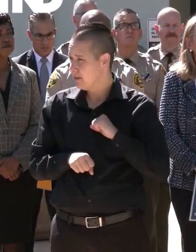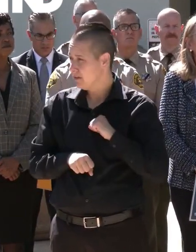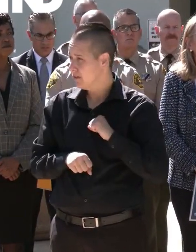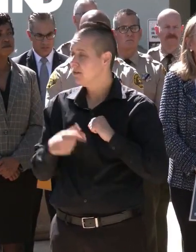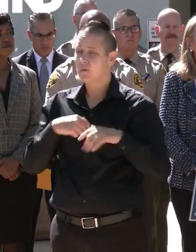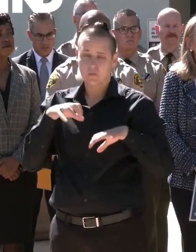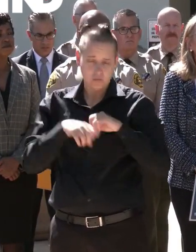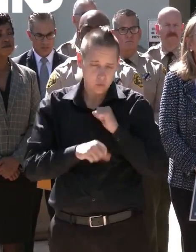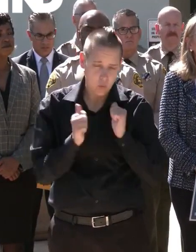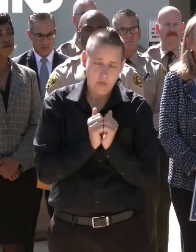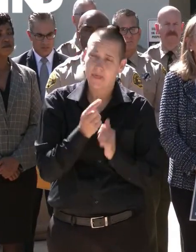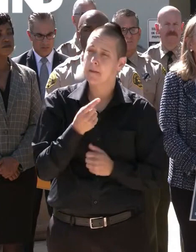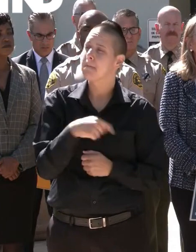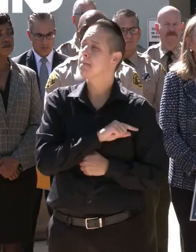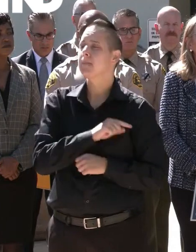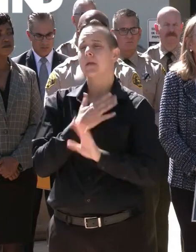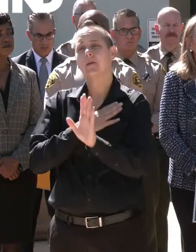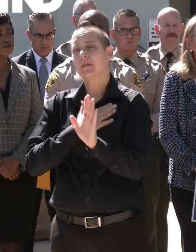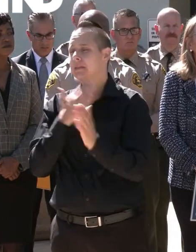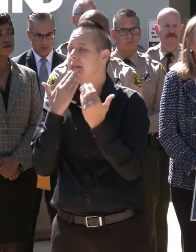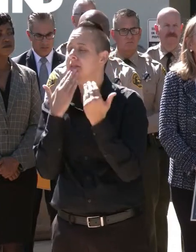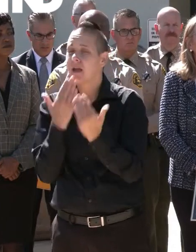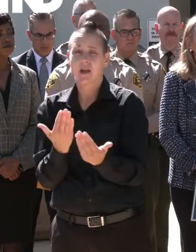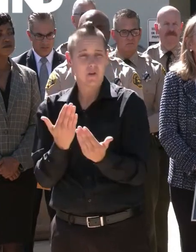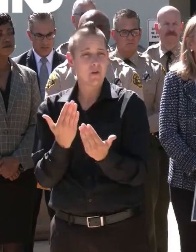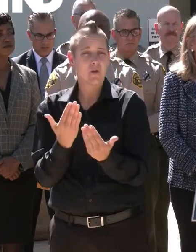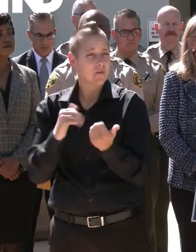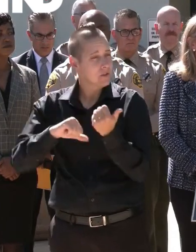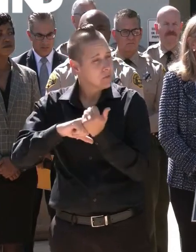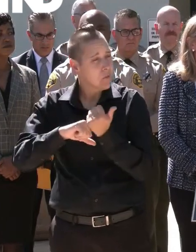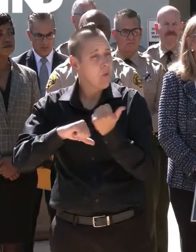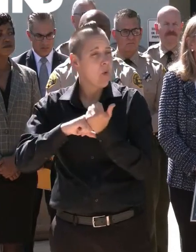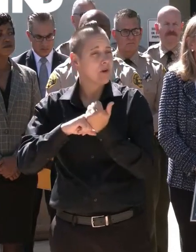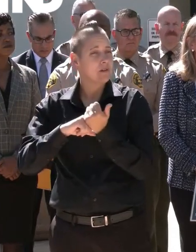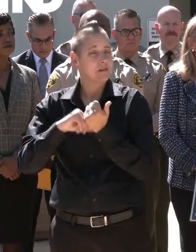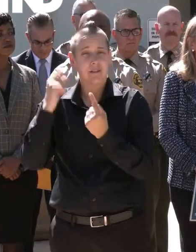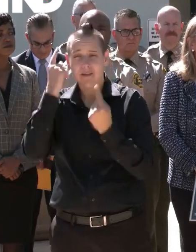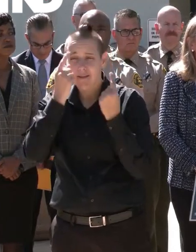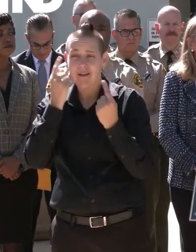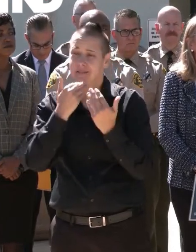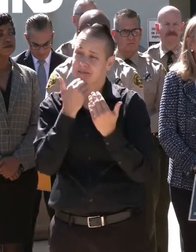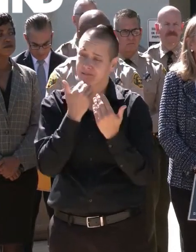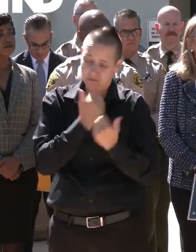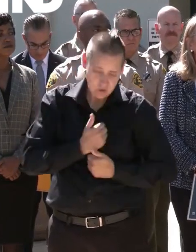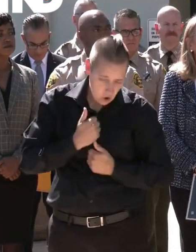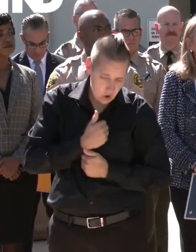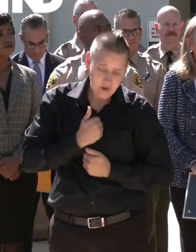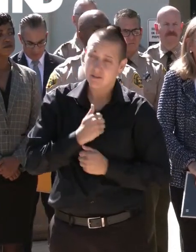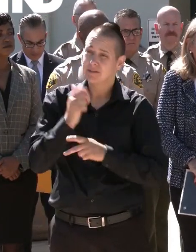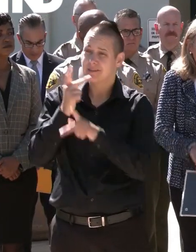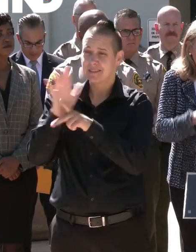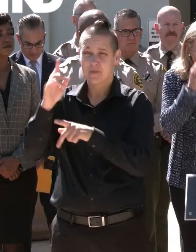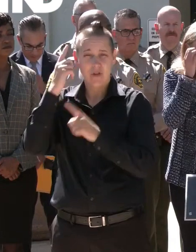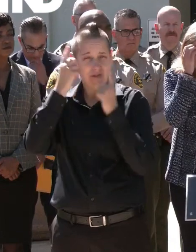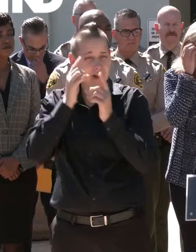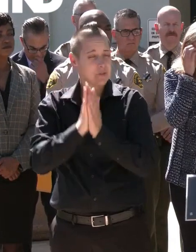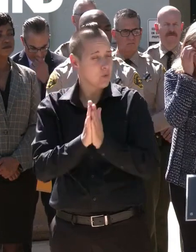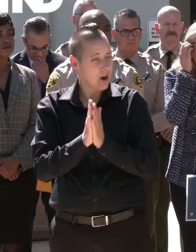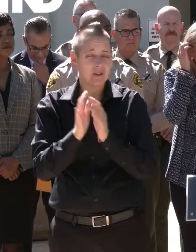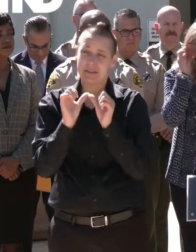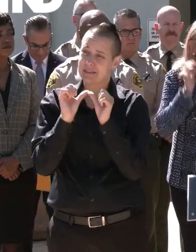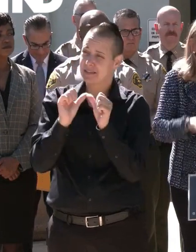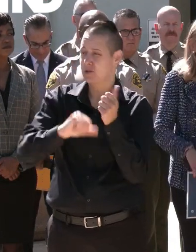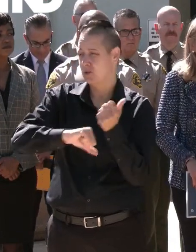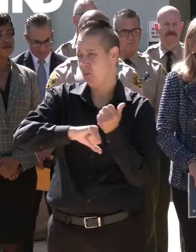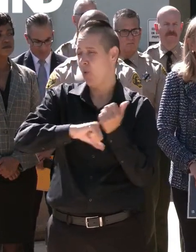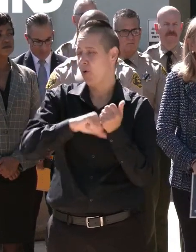We're grieving with them. Please, thank you for all the support, the kind thoughts, condolences. Please keep them in your thoughts and prayers and